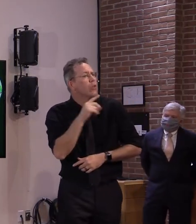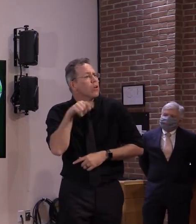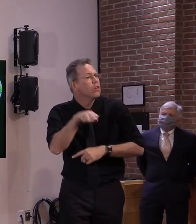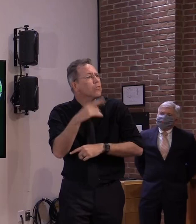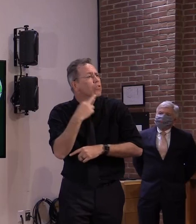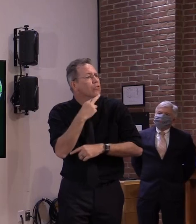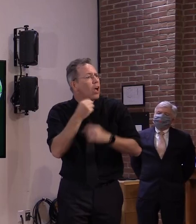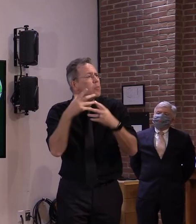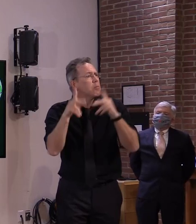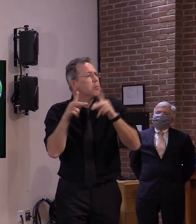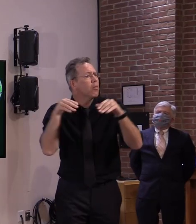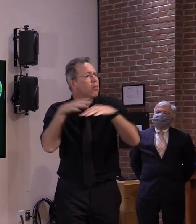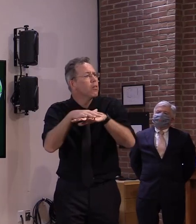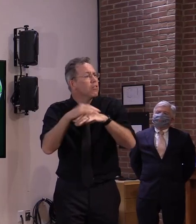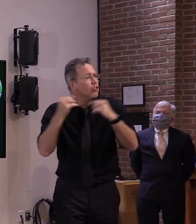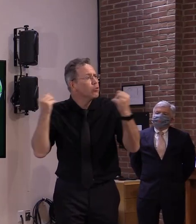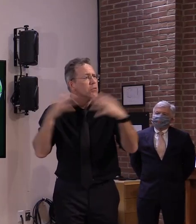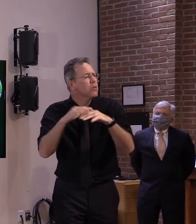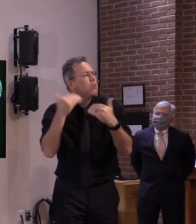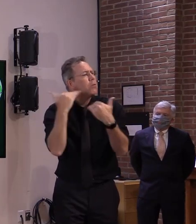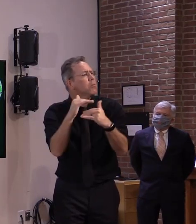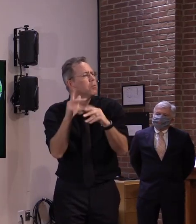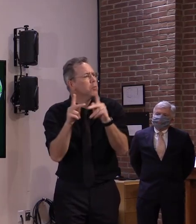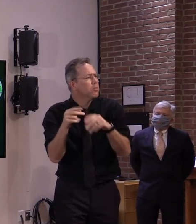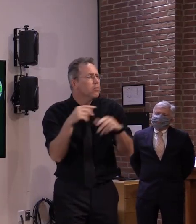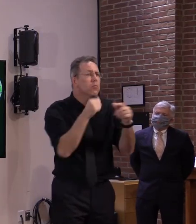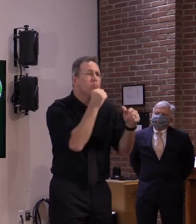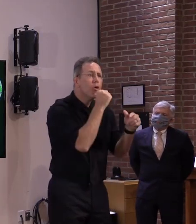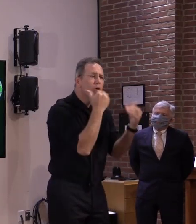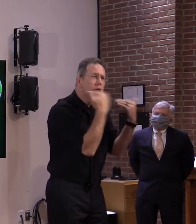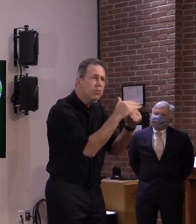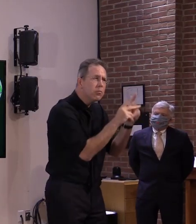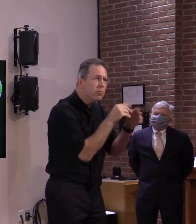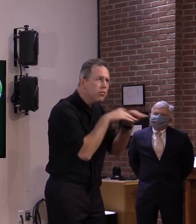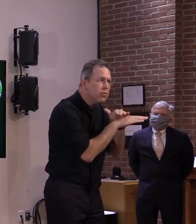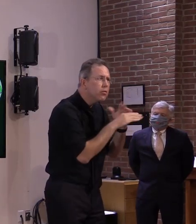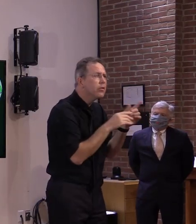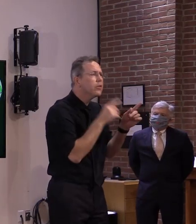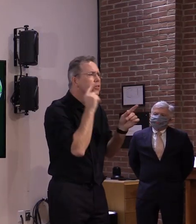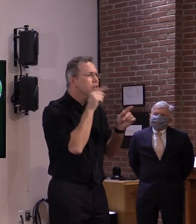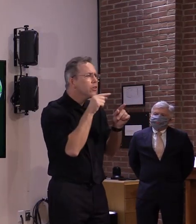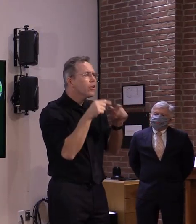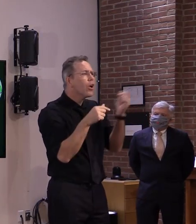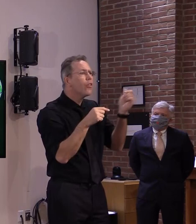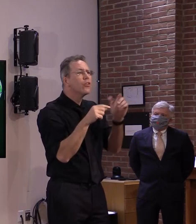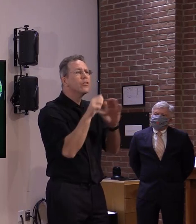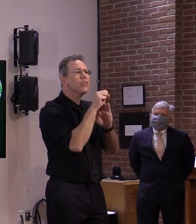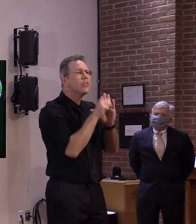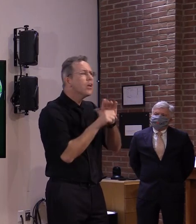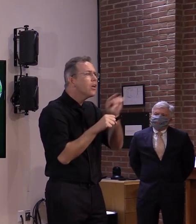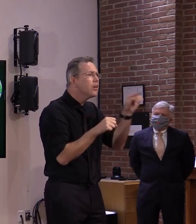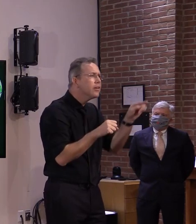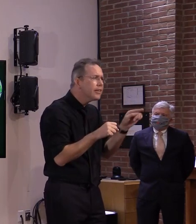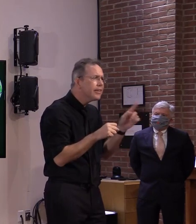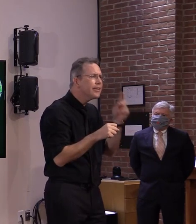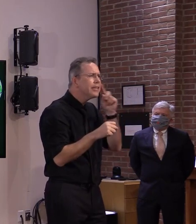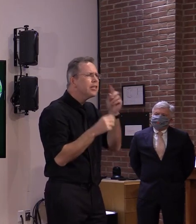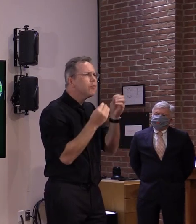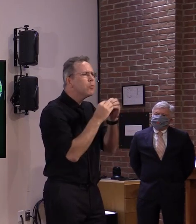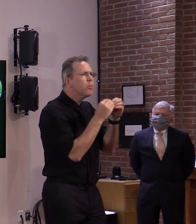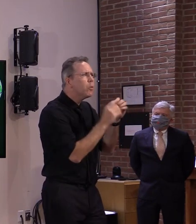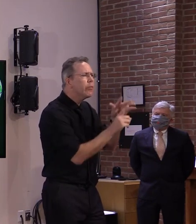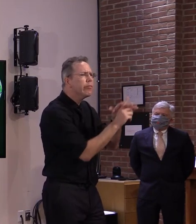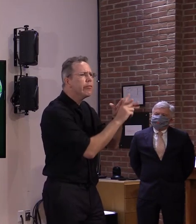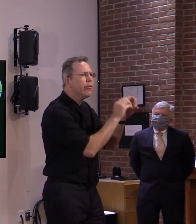and New Jersey are seeing percent positivity rates in the 4% to over 6% range. Just yesterday, Vermont had